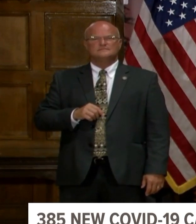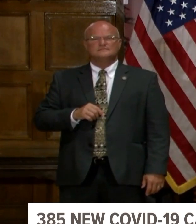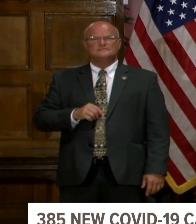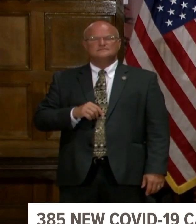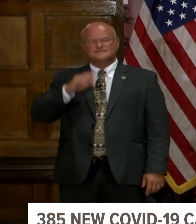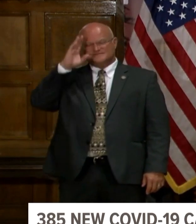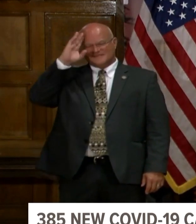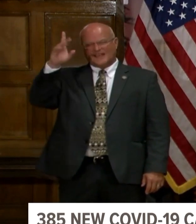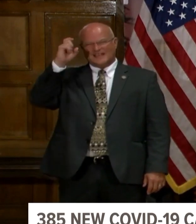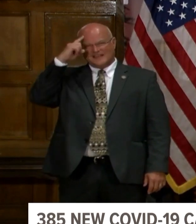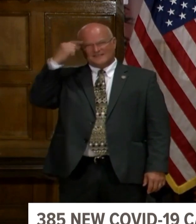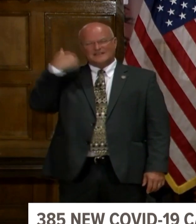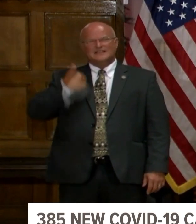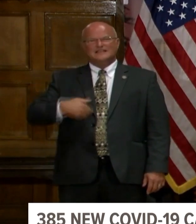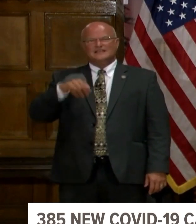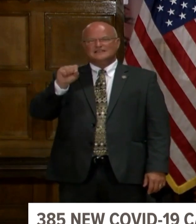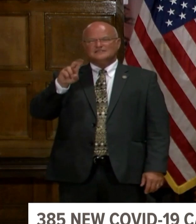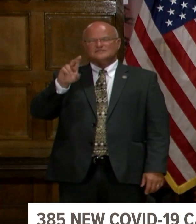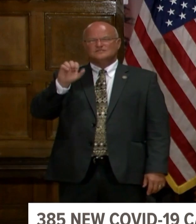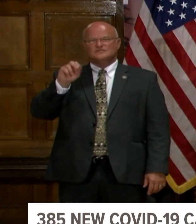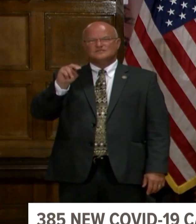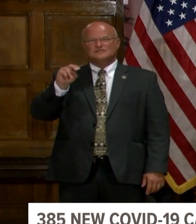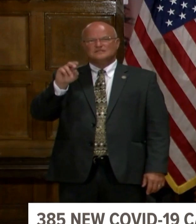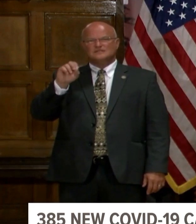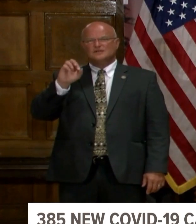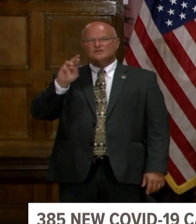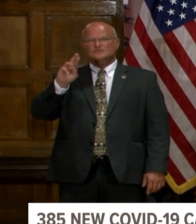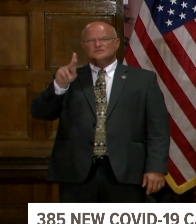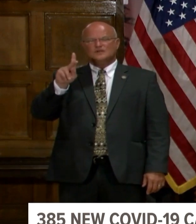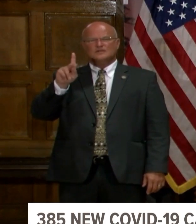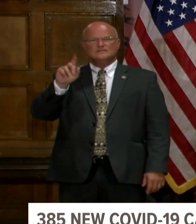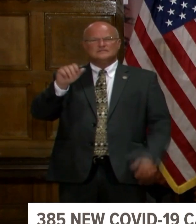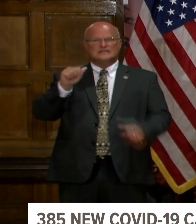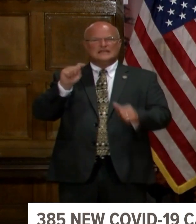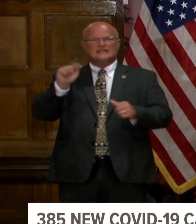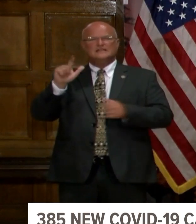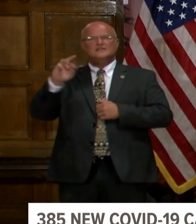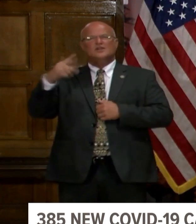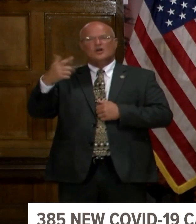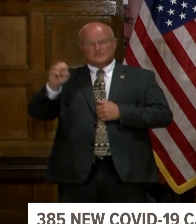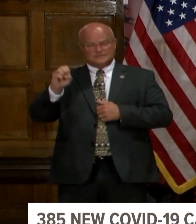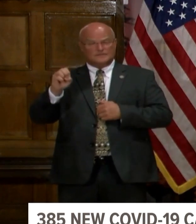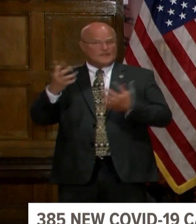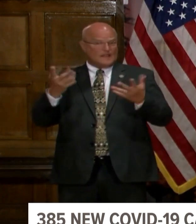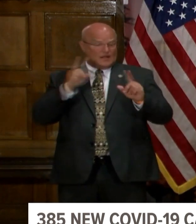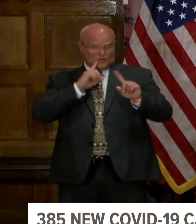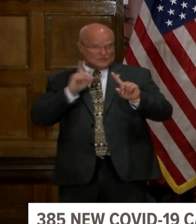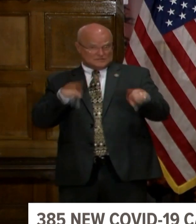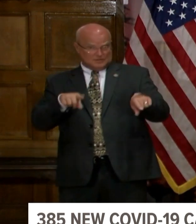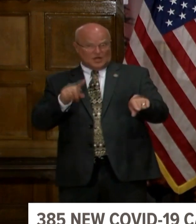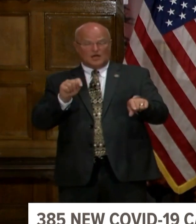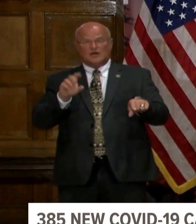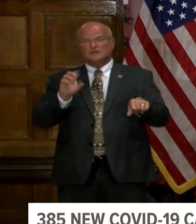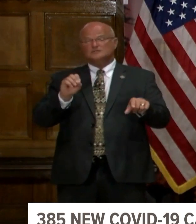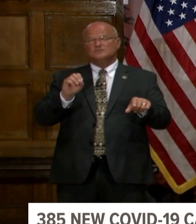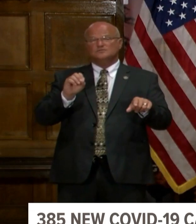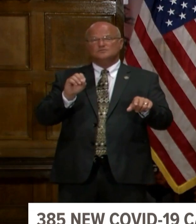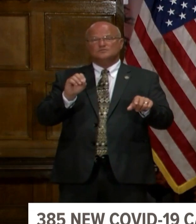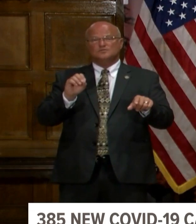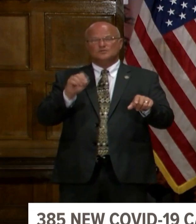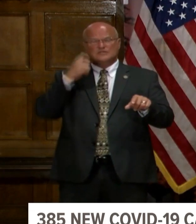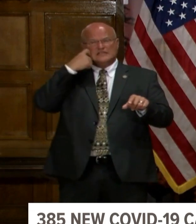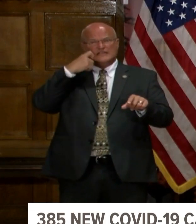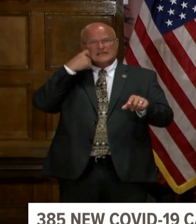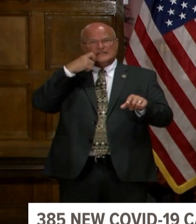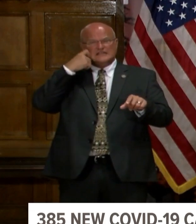Yes, hi, Governor. This is Susanna with Ozarks at Large. Just wondering if you had any response to the